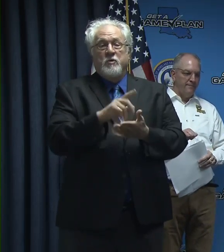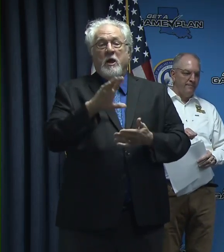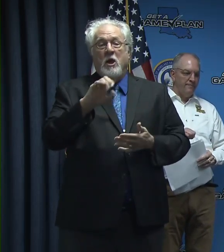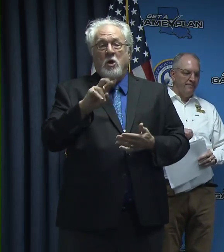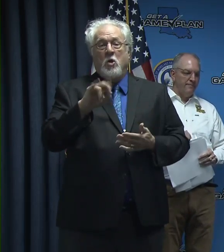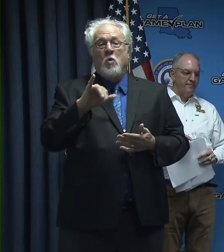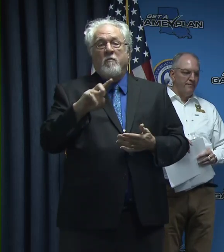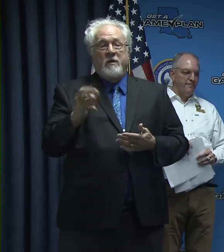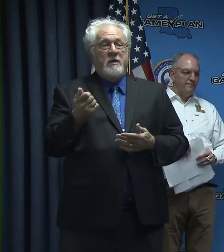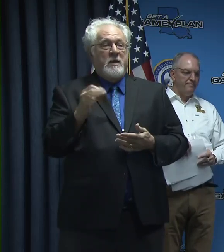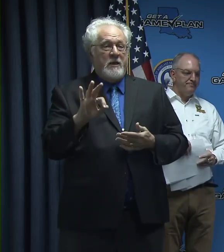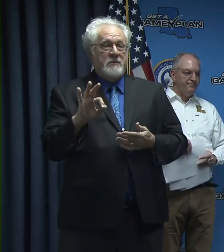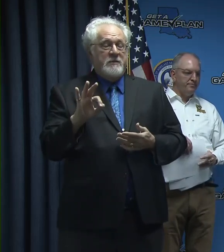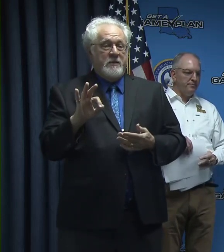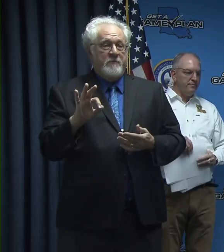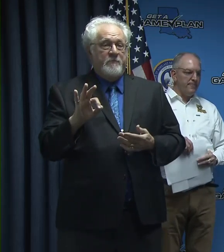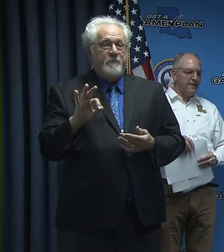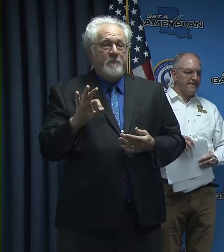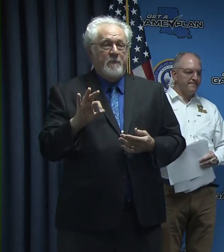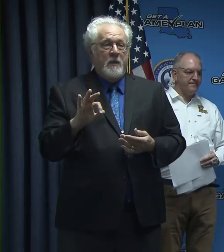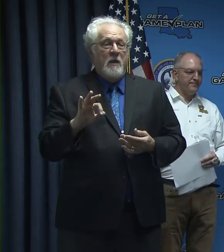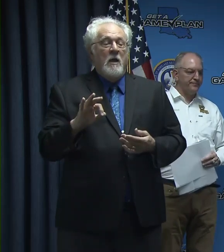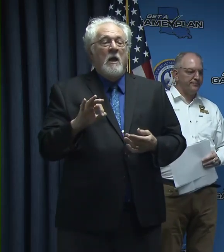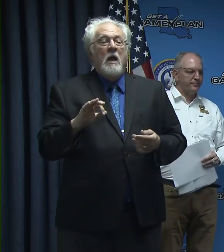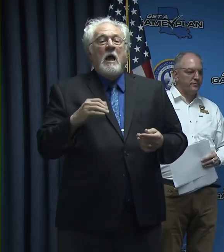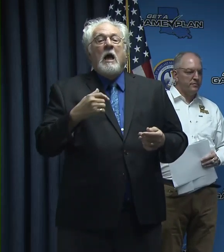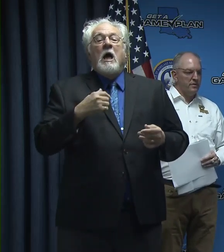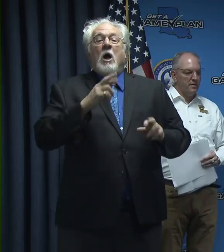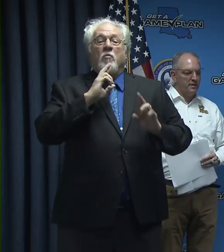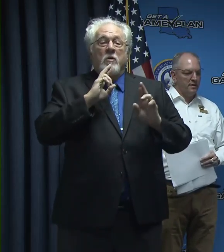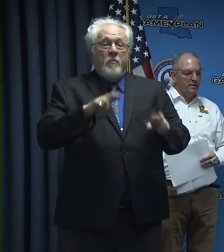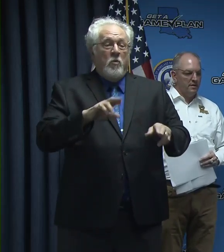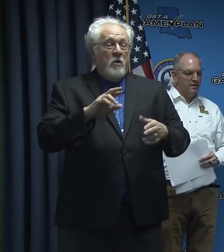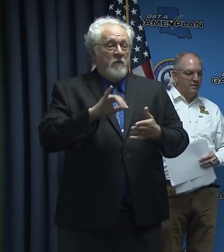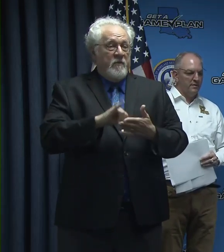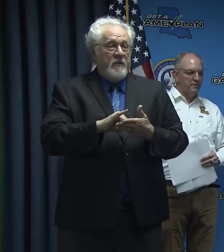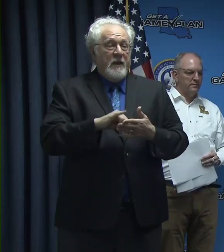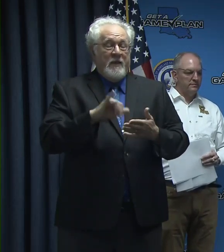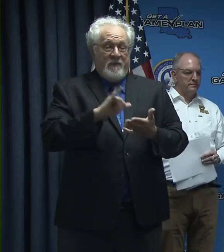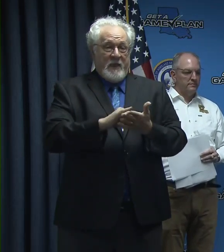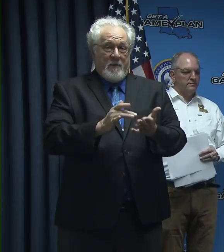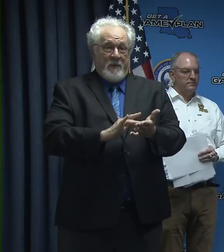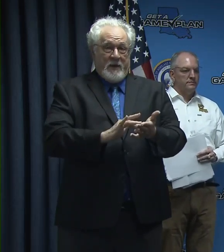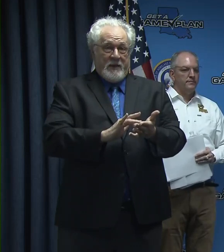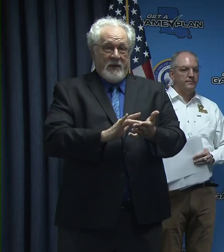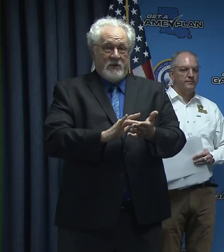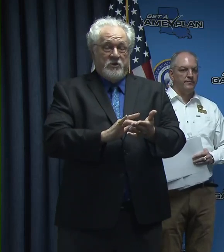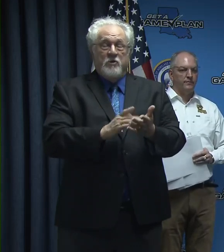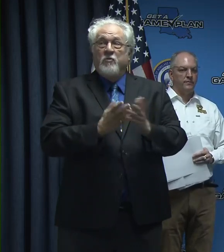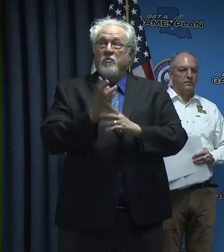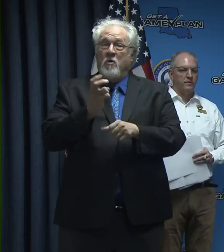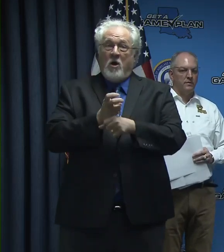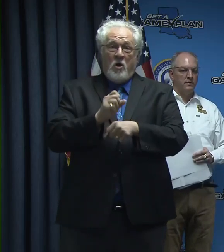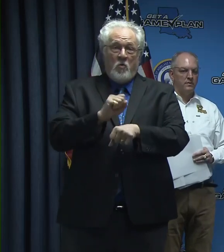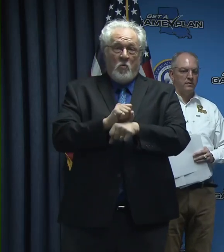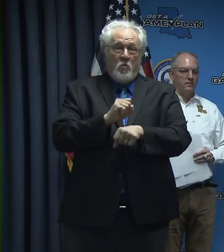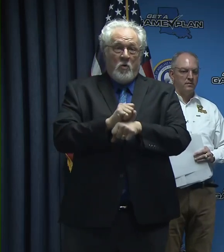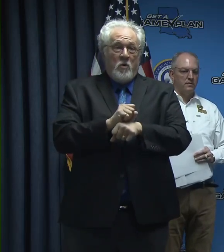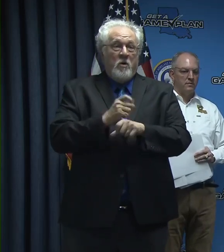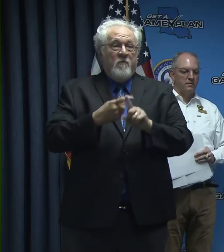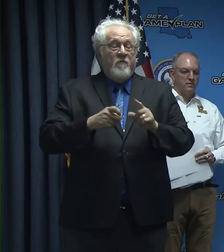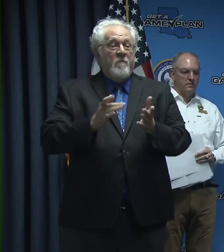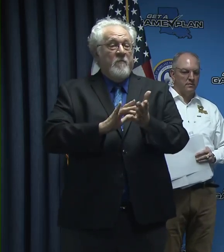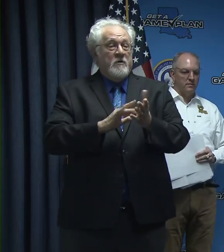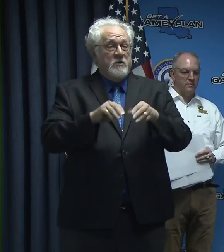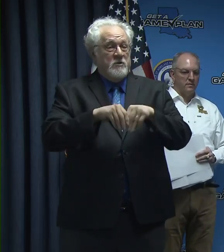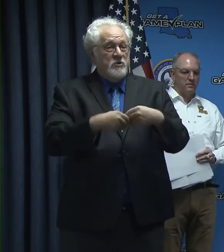COVID-19 patients. I can report to you today that this medication, through the hard work of